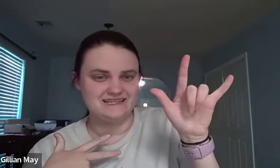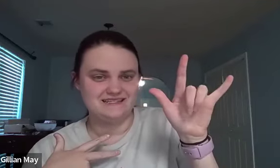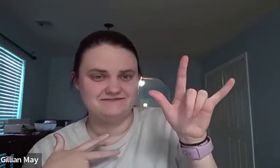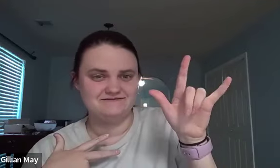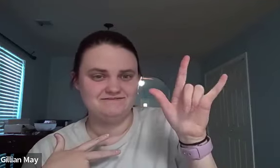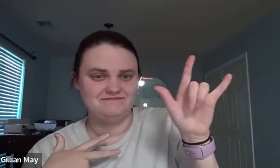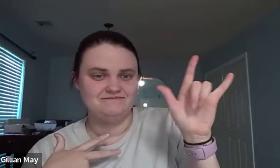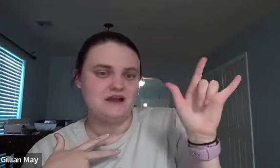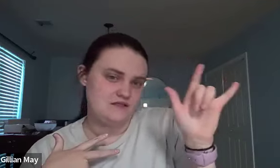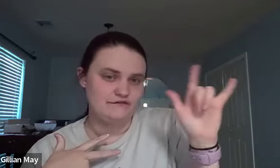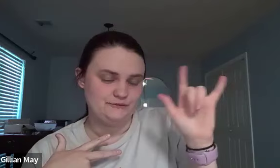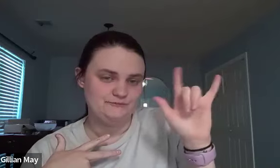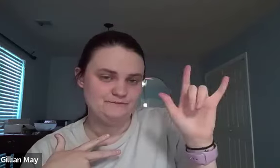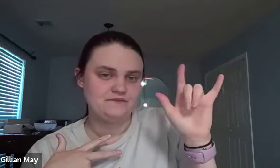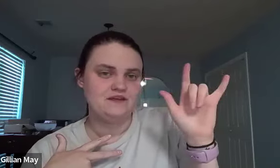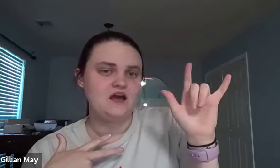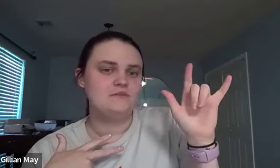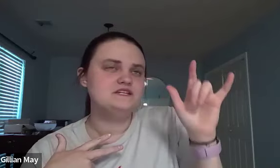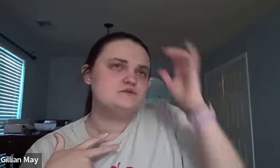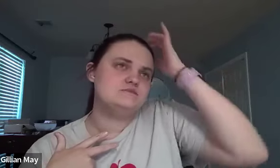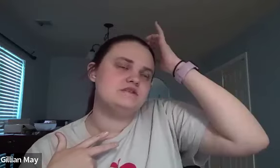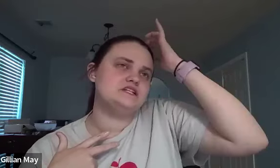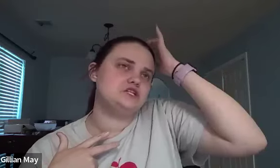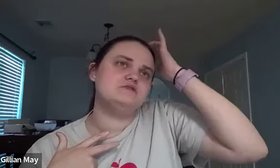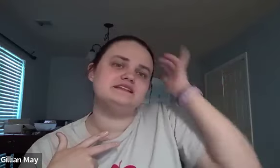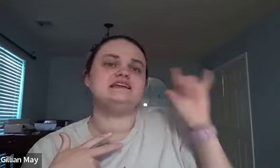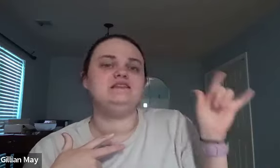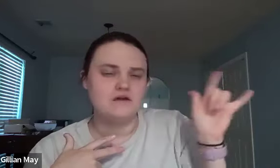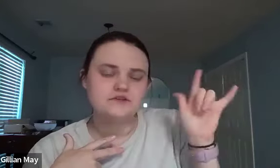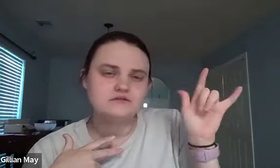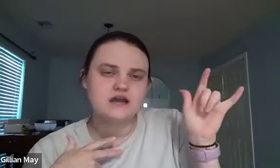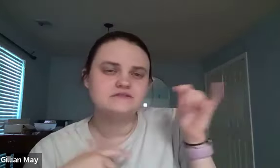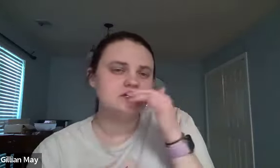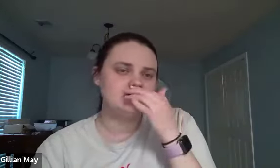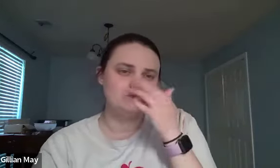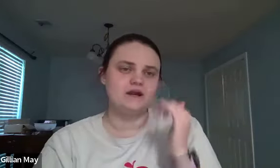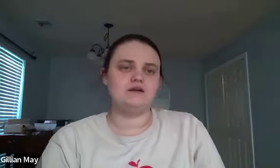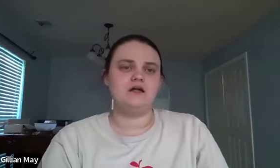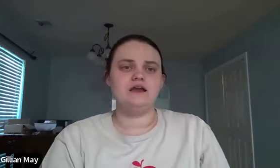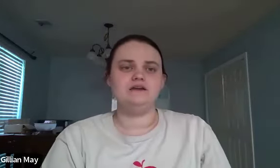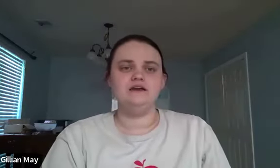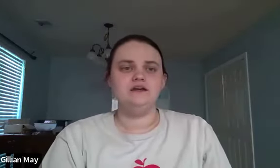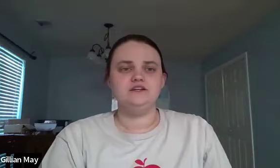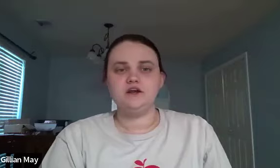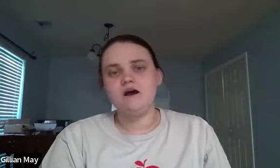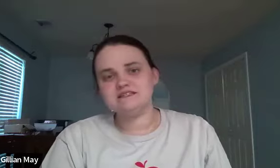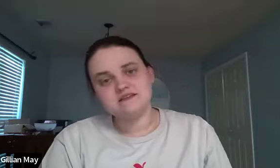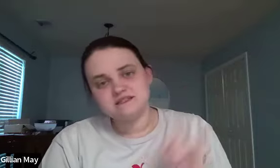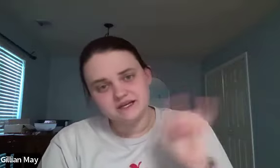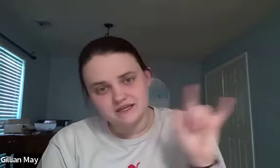this. I love you. This one is more that generalized, like love you kind of thing, where like, I'll say this to my kids.